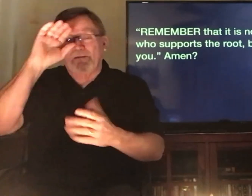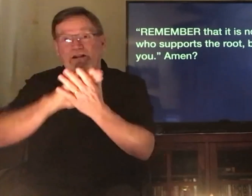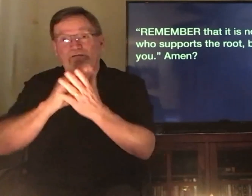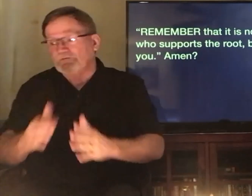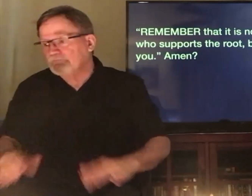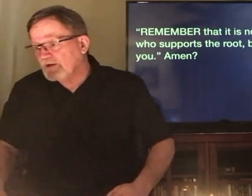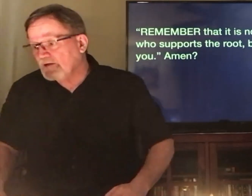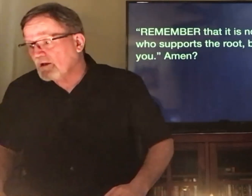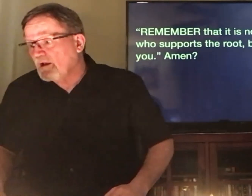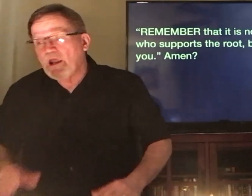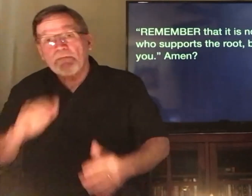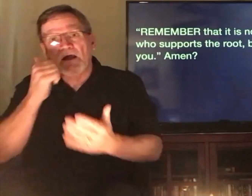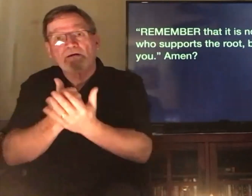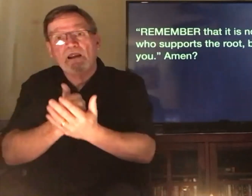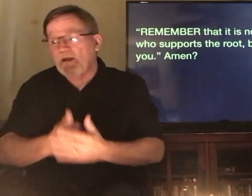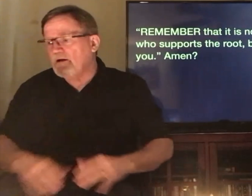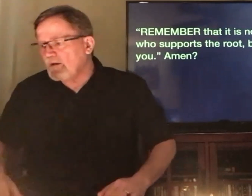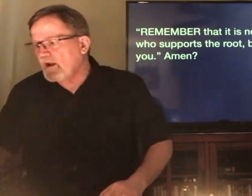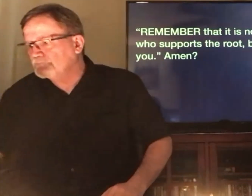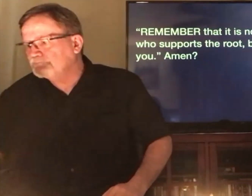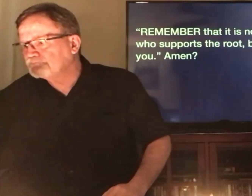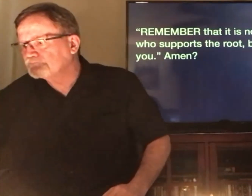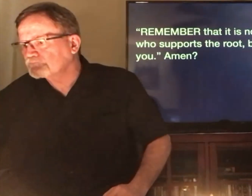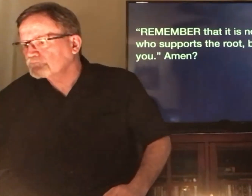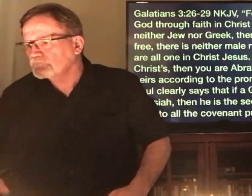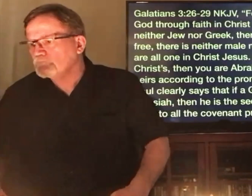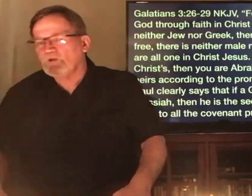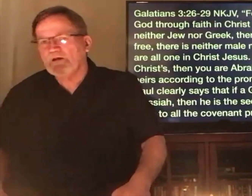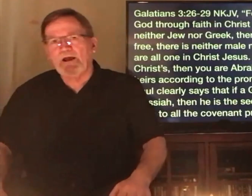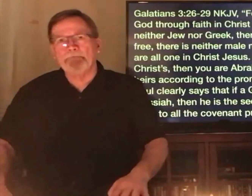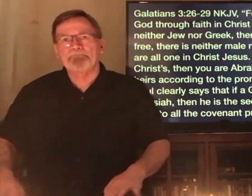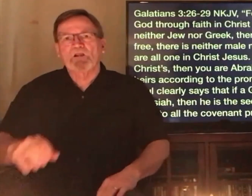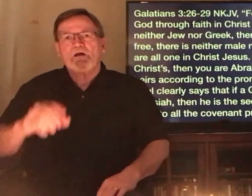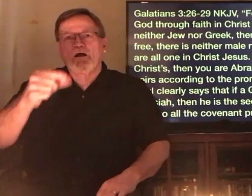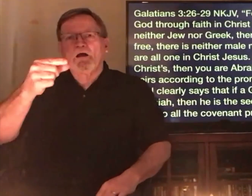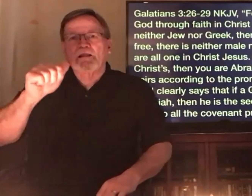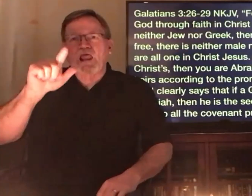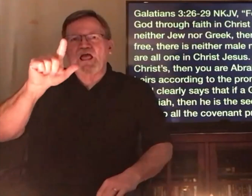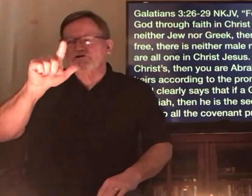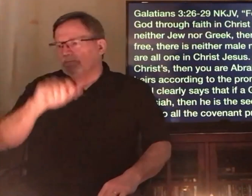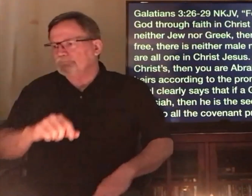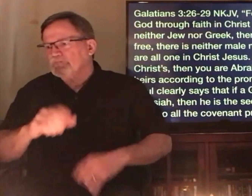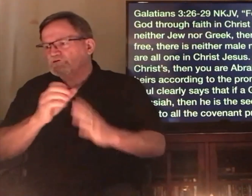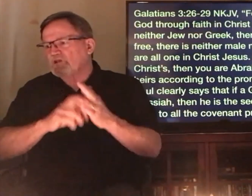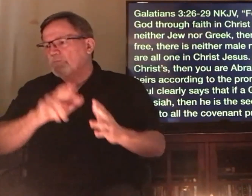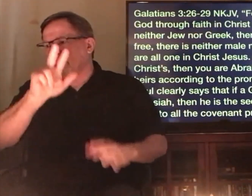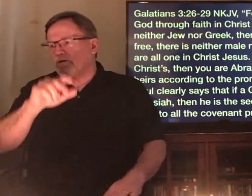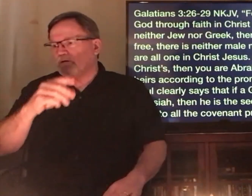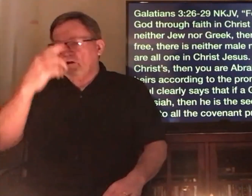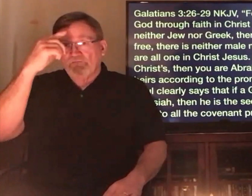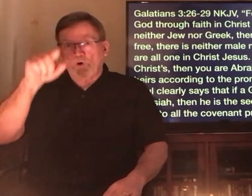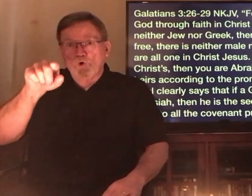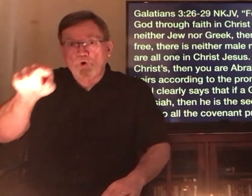believers, became partakers with them rich root of the olive